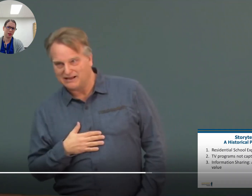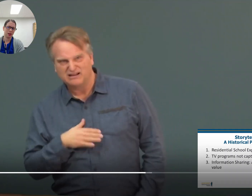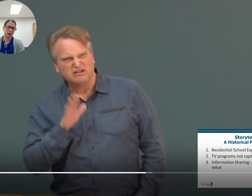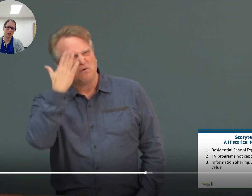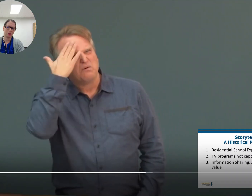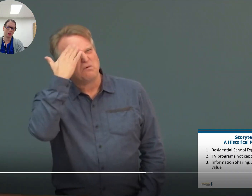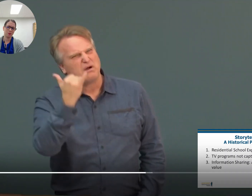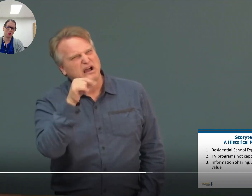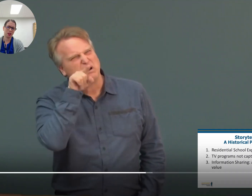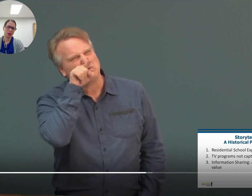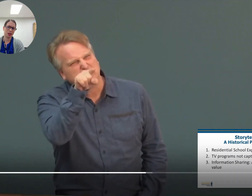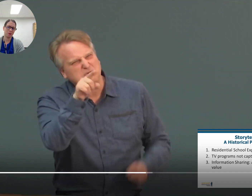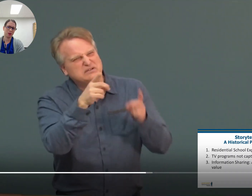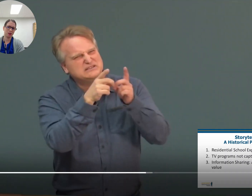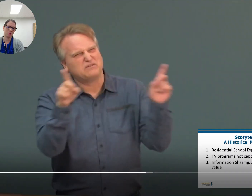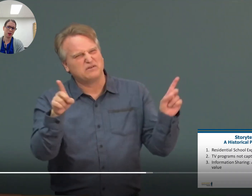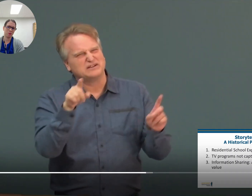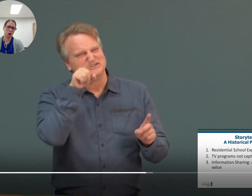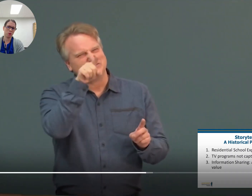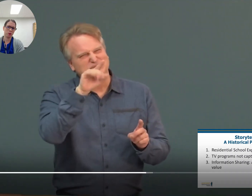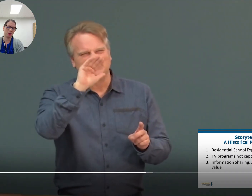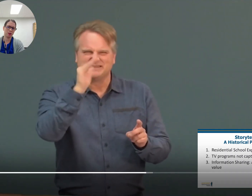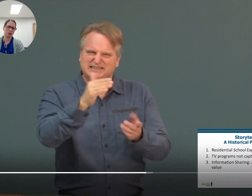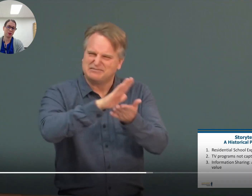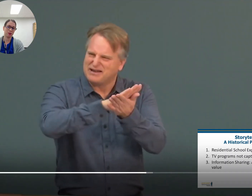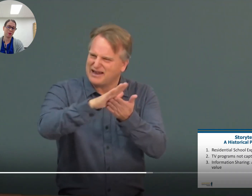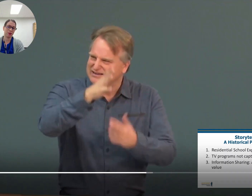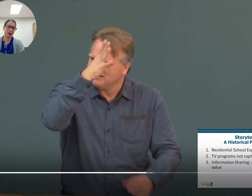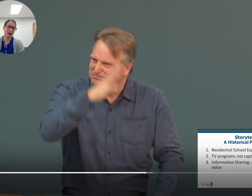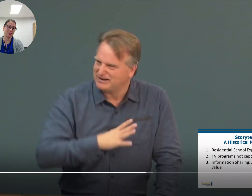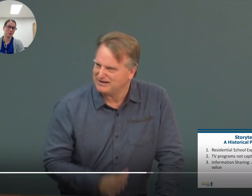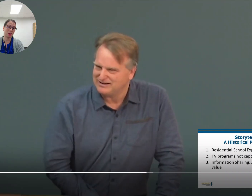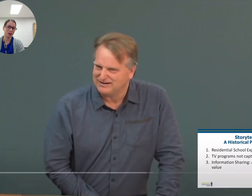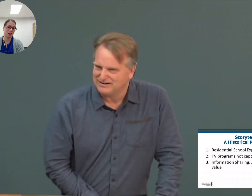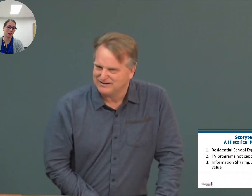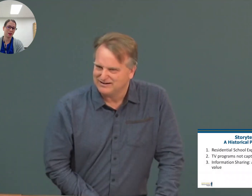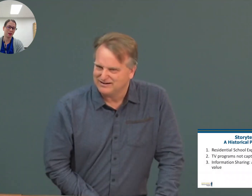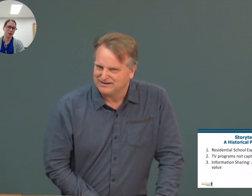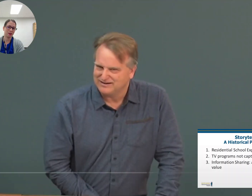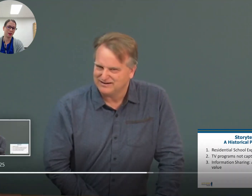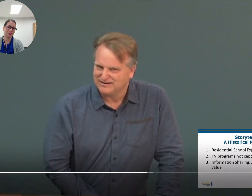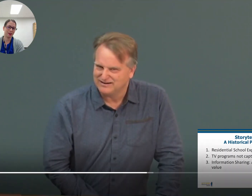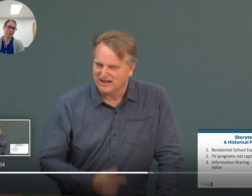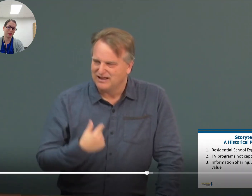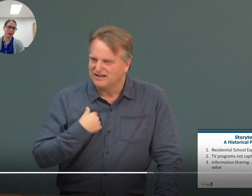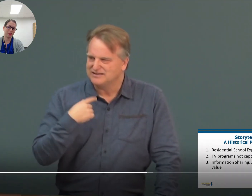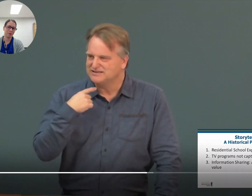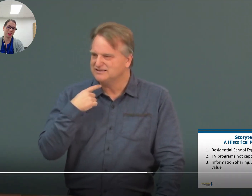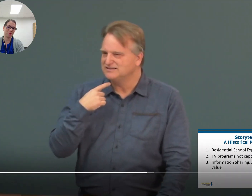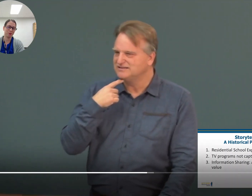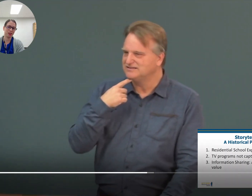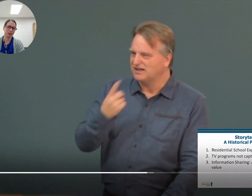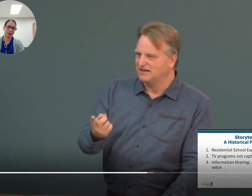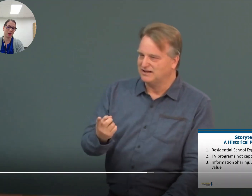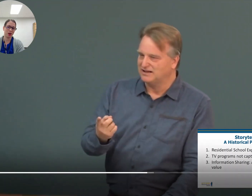And they see me and they think I'm a nice man, I'm open, and so they come and they ask me, as them thinking of me as a nice man, why